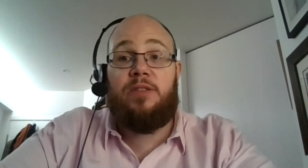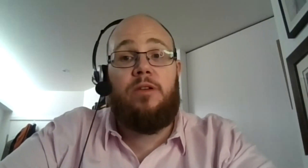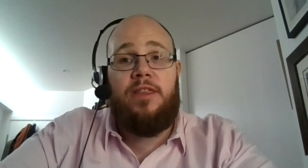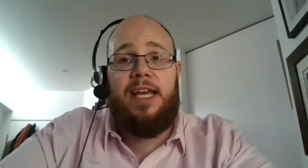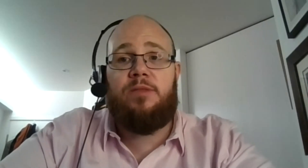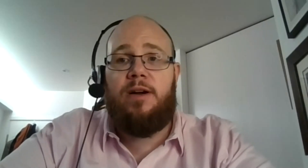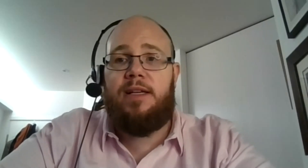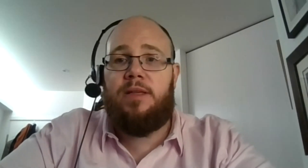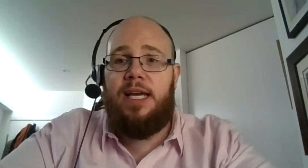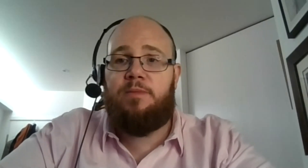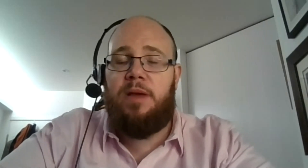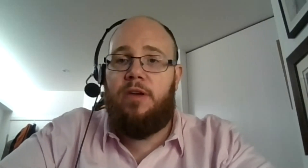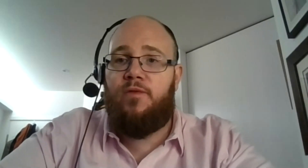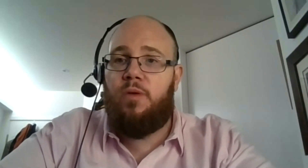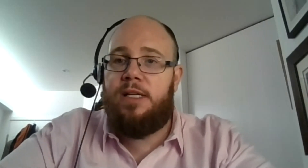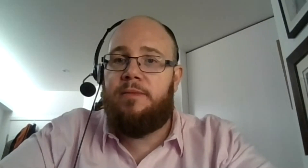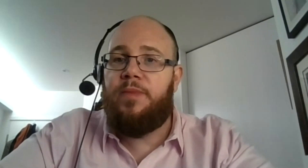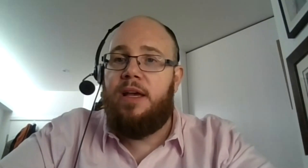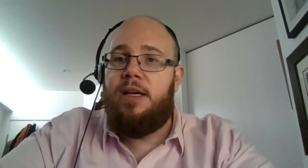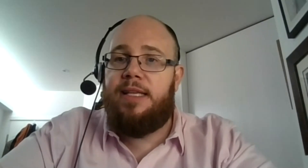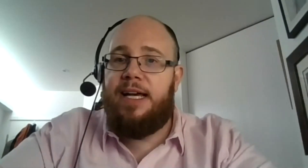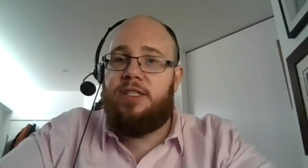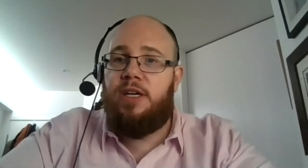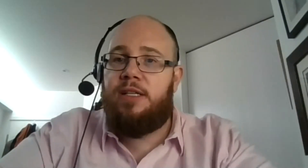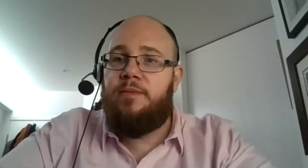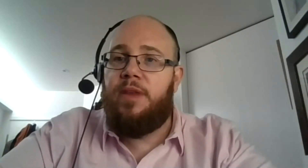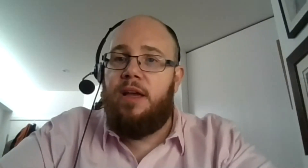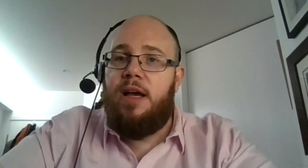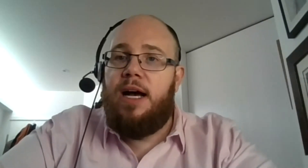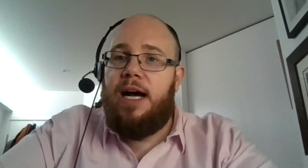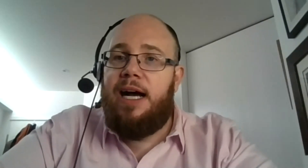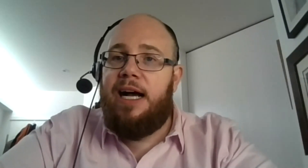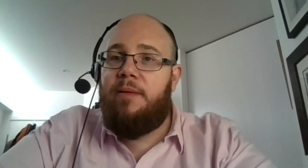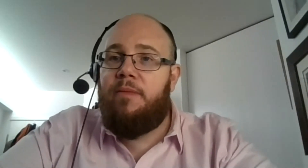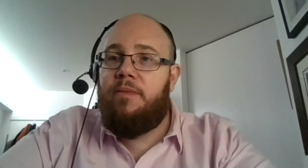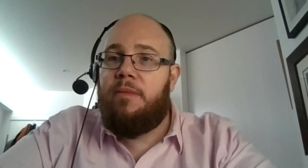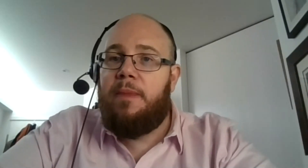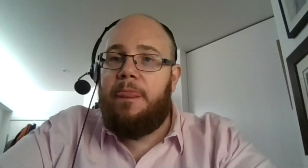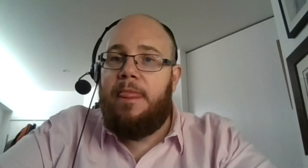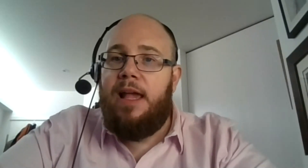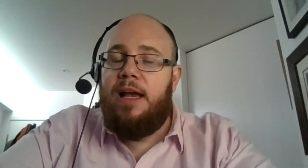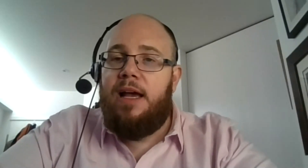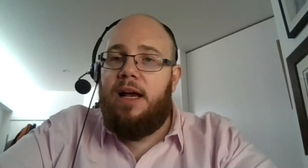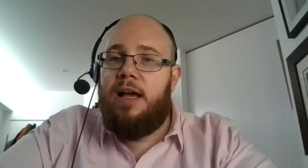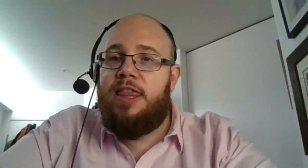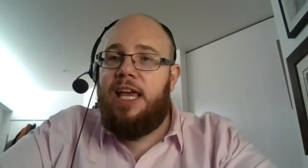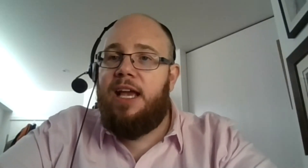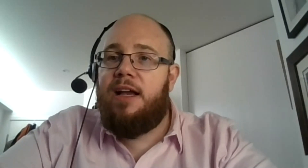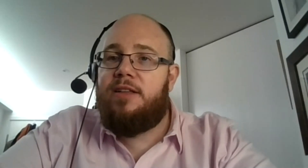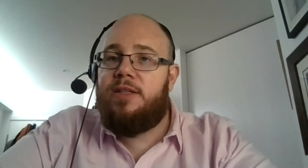one of the things where it's been moved forward. So that's good. I think just